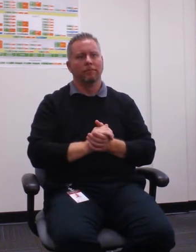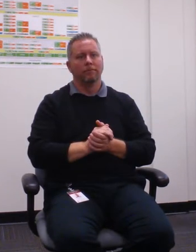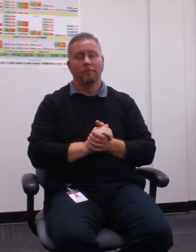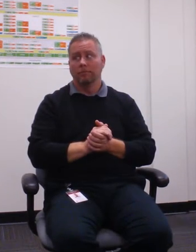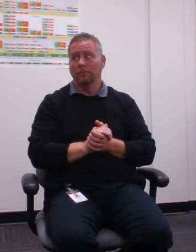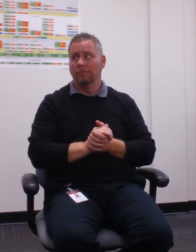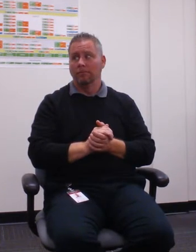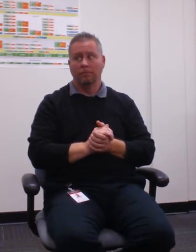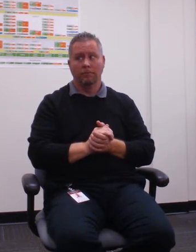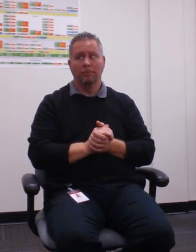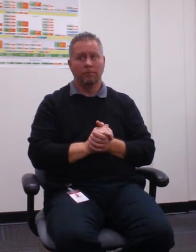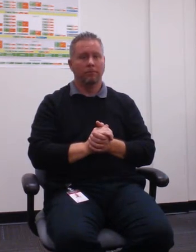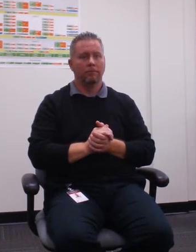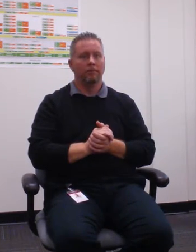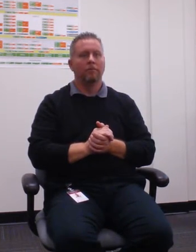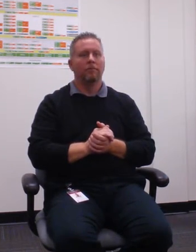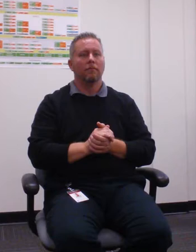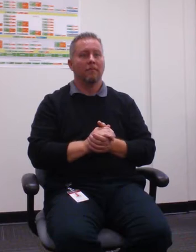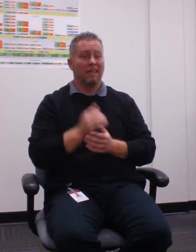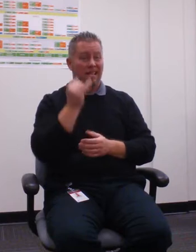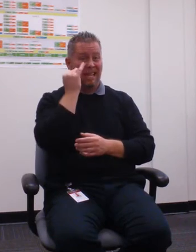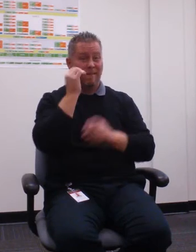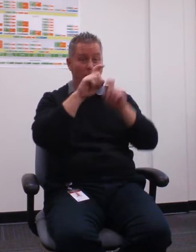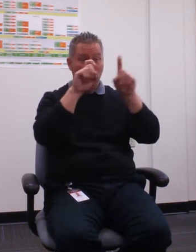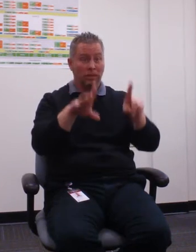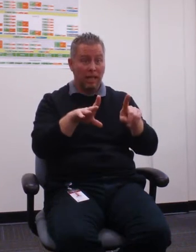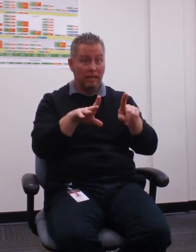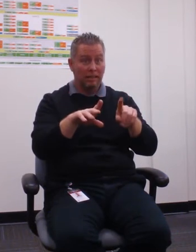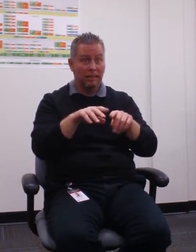When you test it, it will test fine.